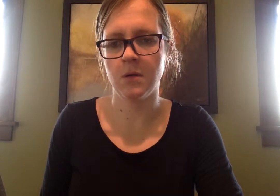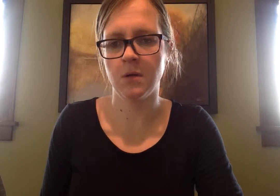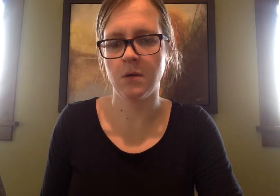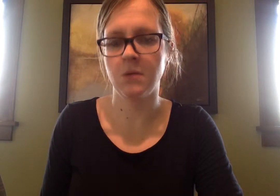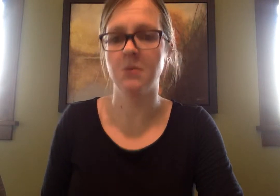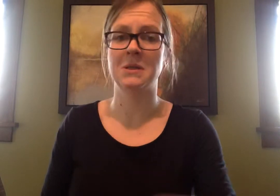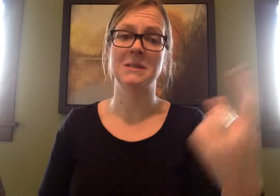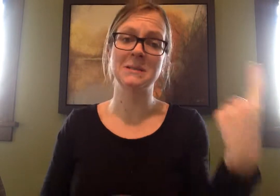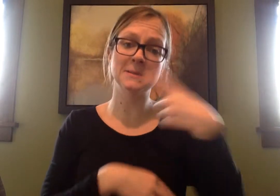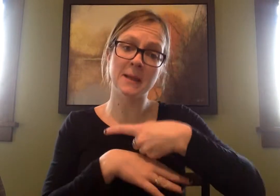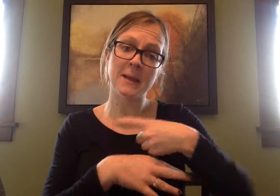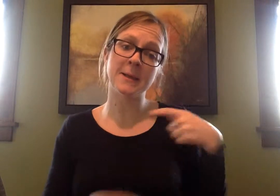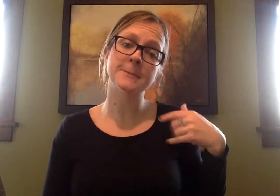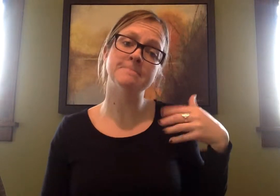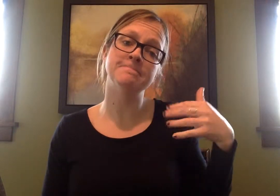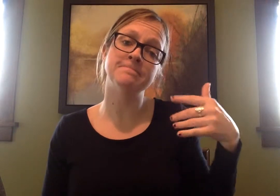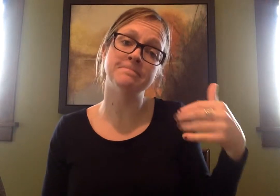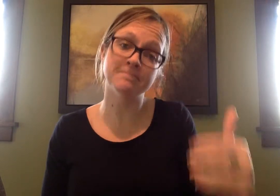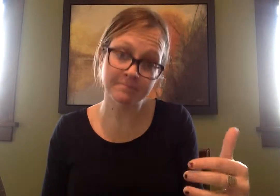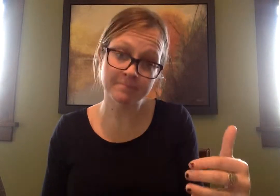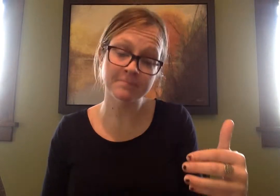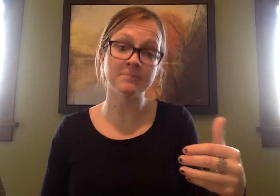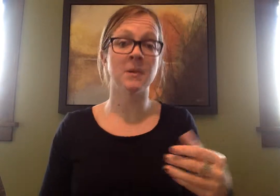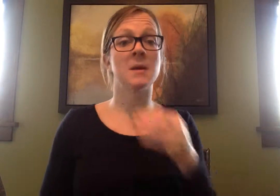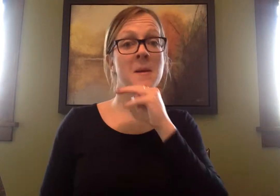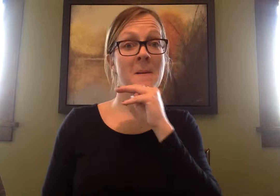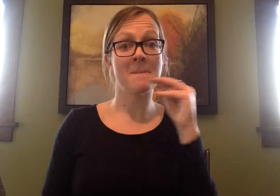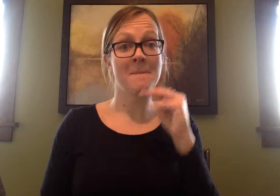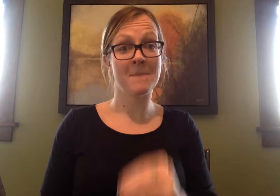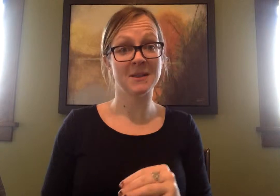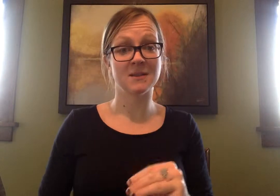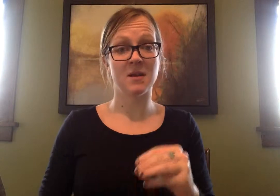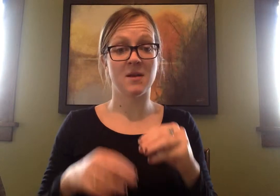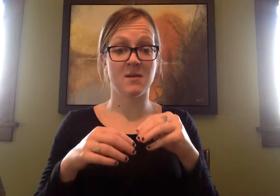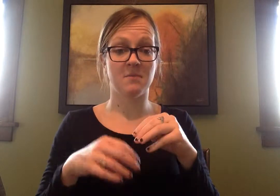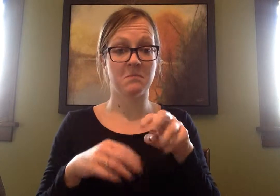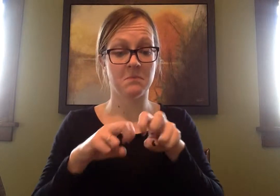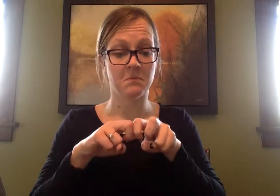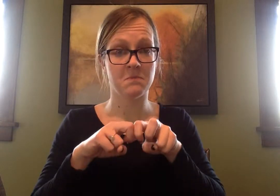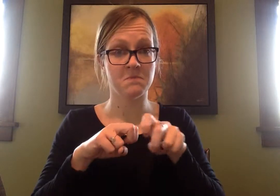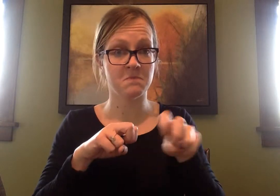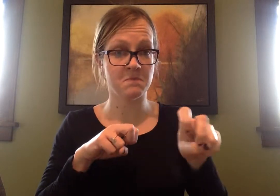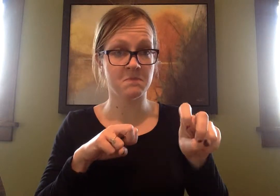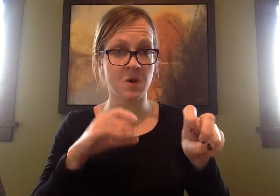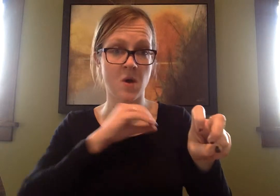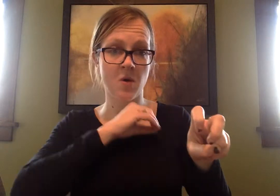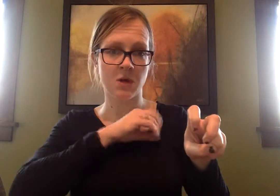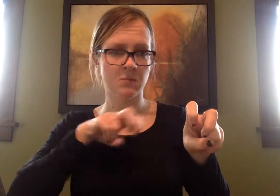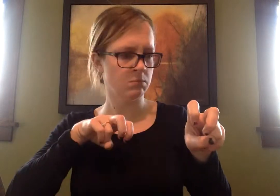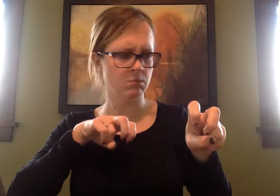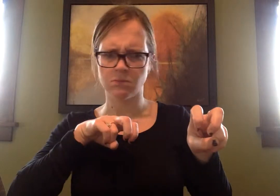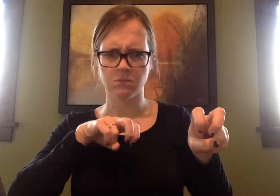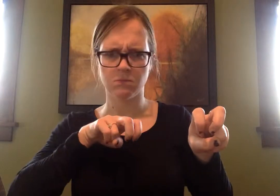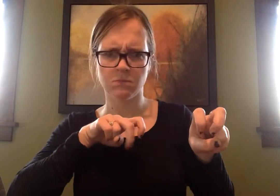Over the next few days, Mzee continued to crawl away, and Owen continued to follow him.